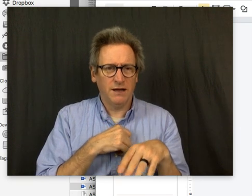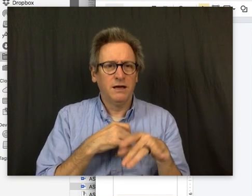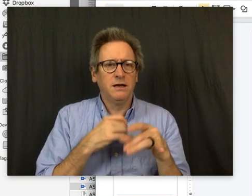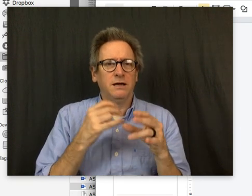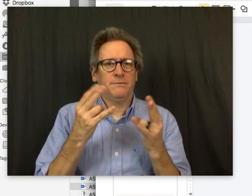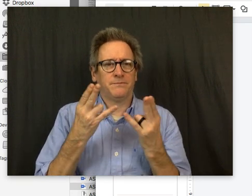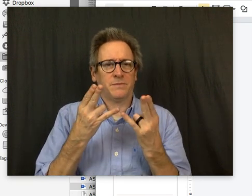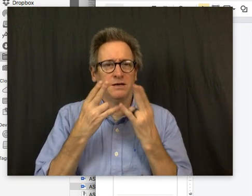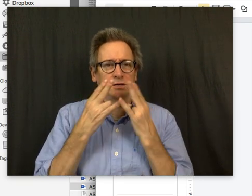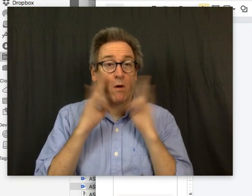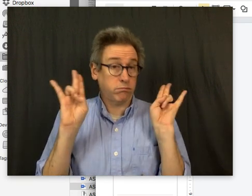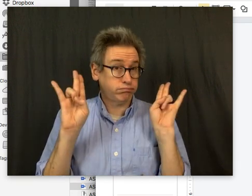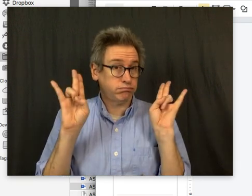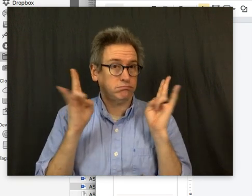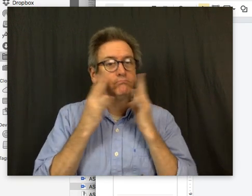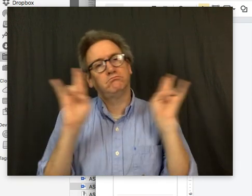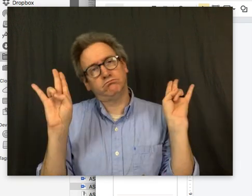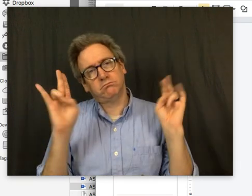goody-goody.